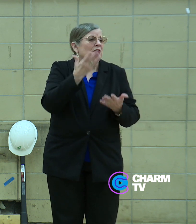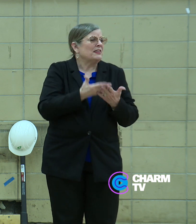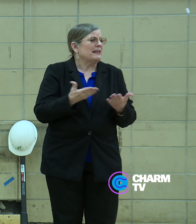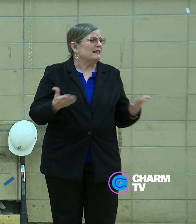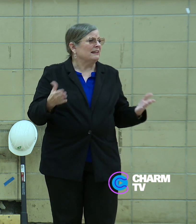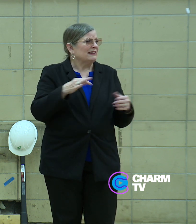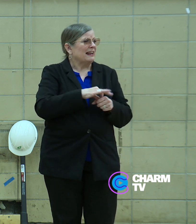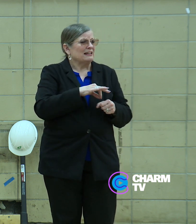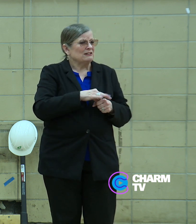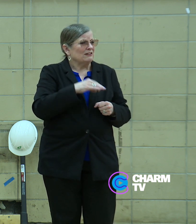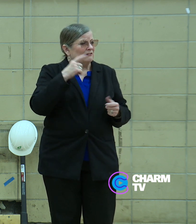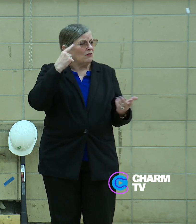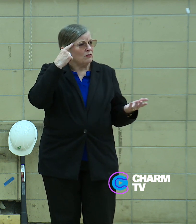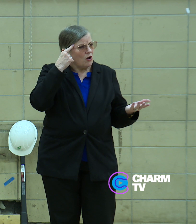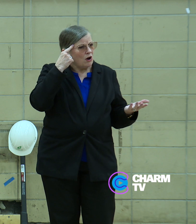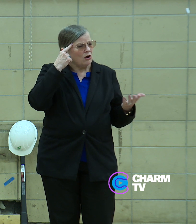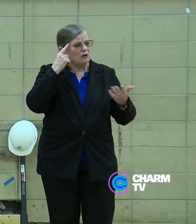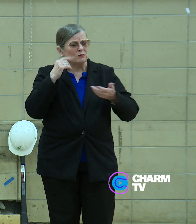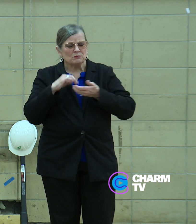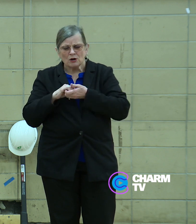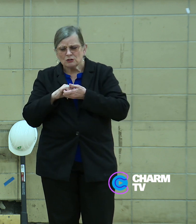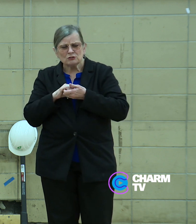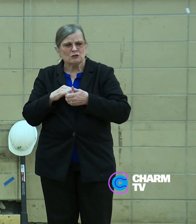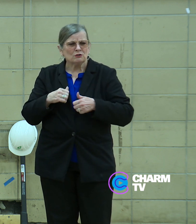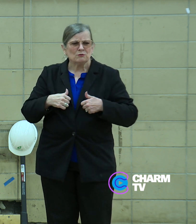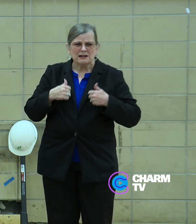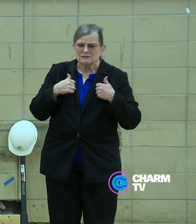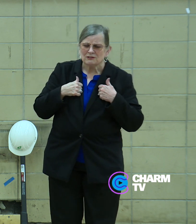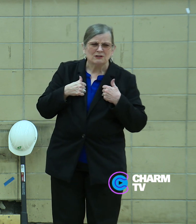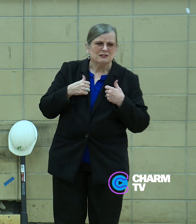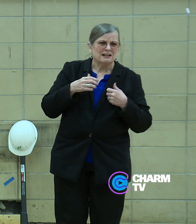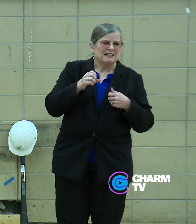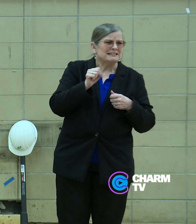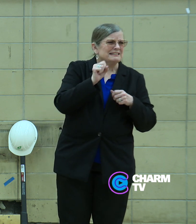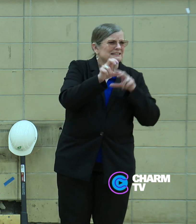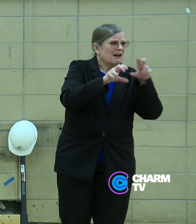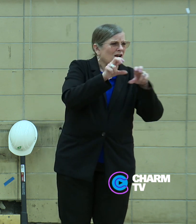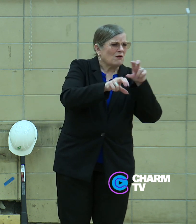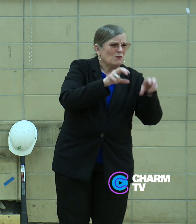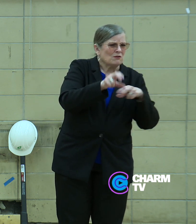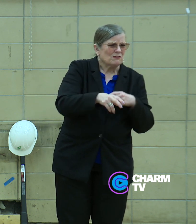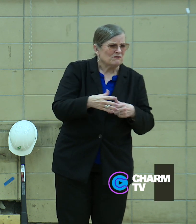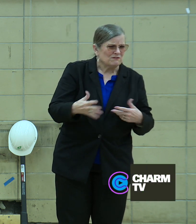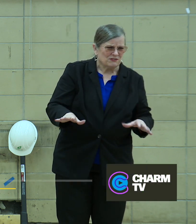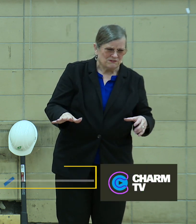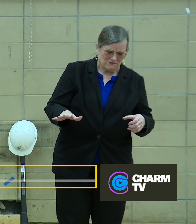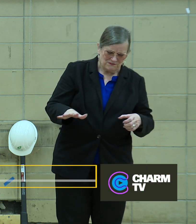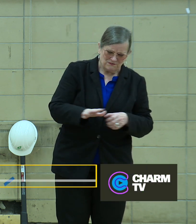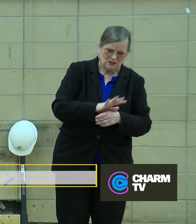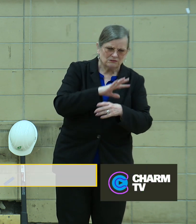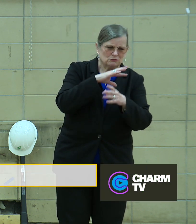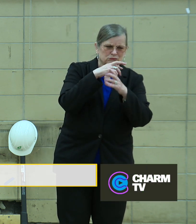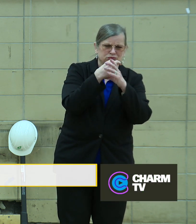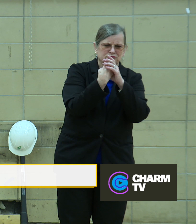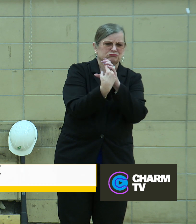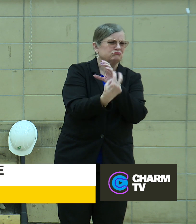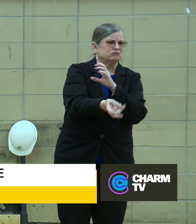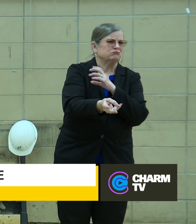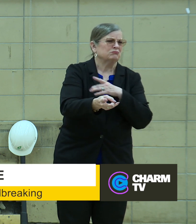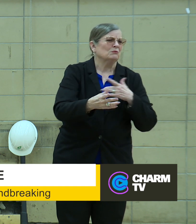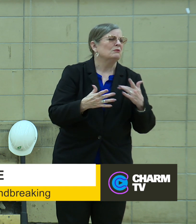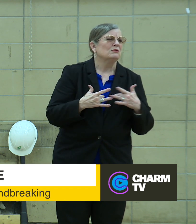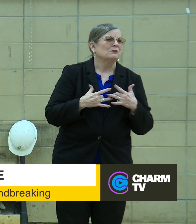partners, residents, staff, and other stakeholders are fully invested in our improvements of recreational spaces. I am thrilled of our